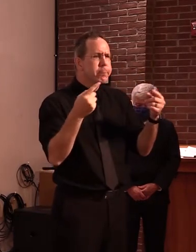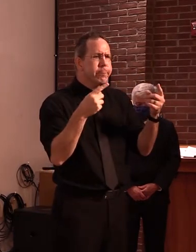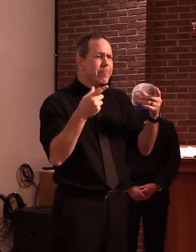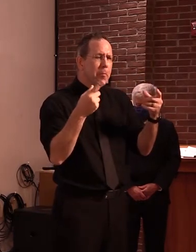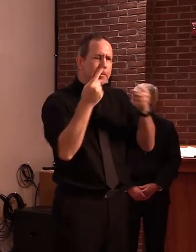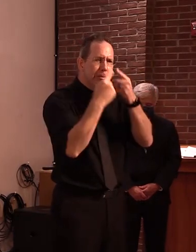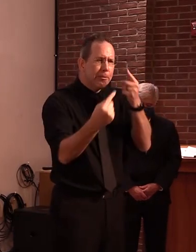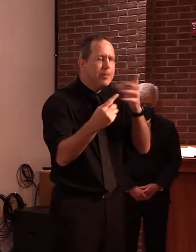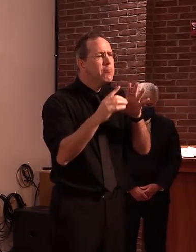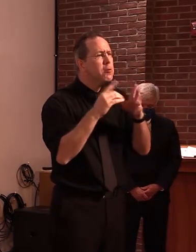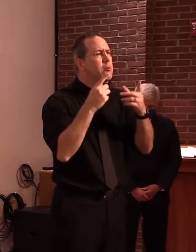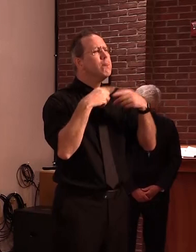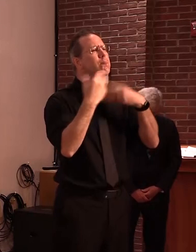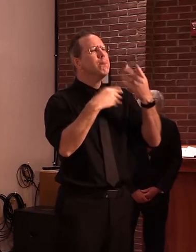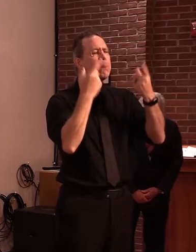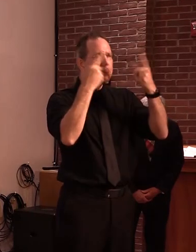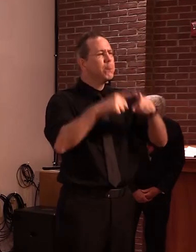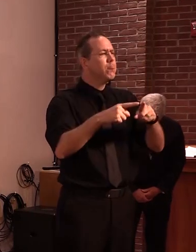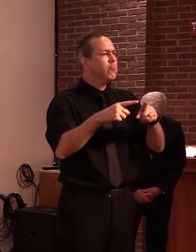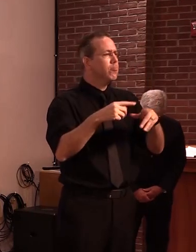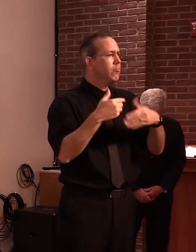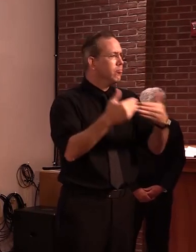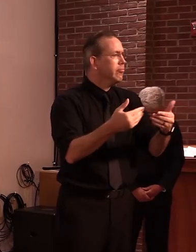and are very,